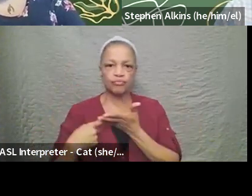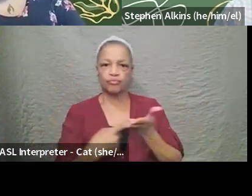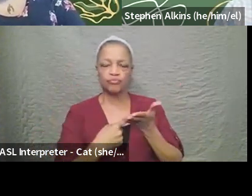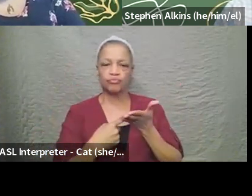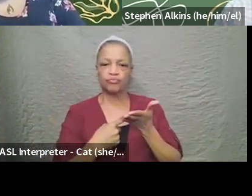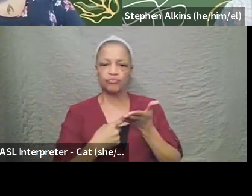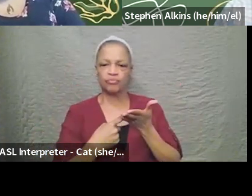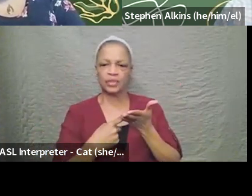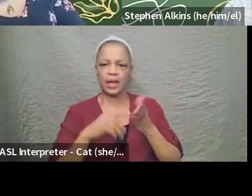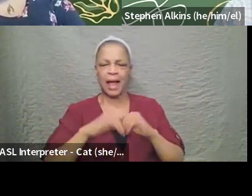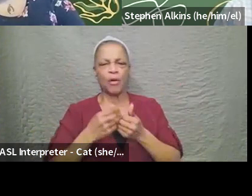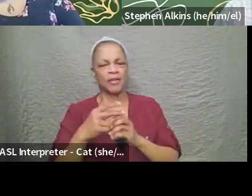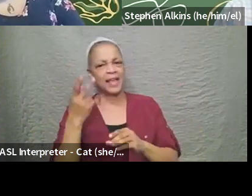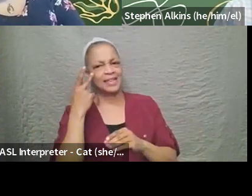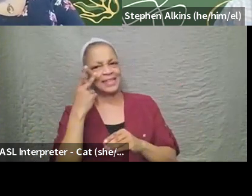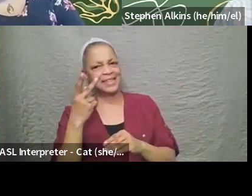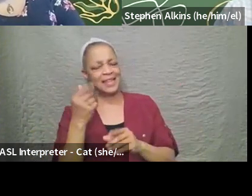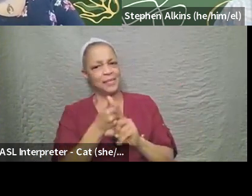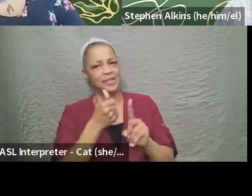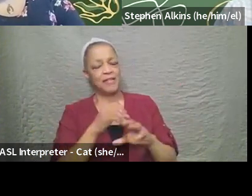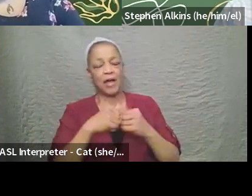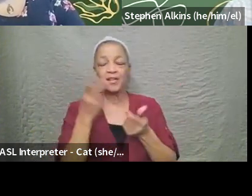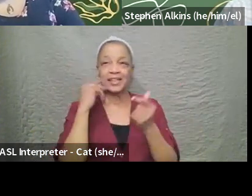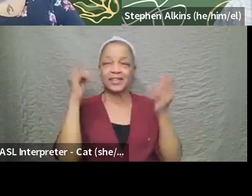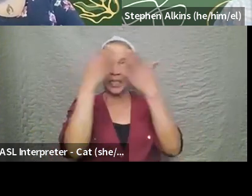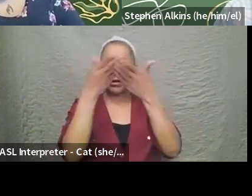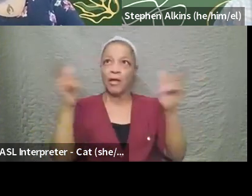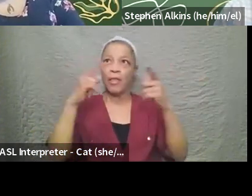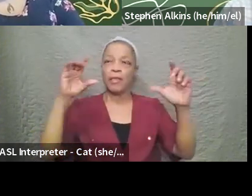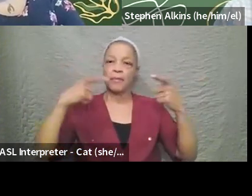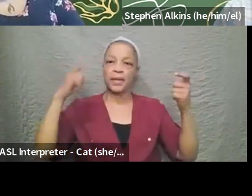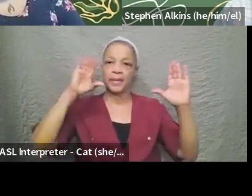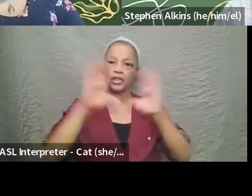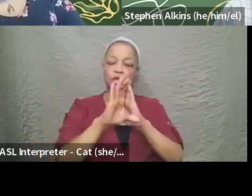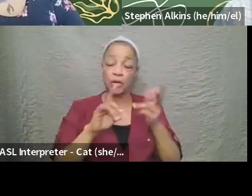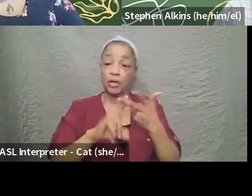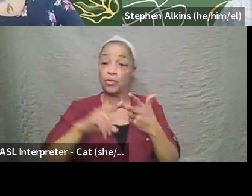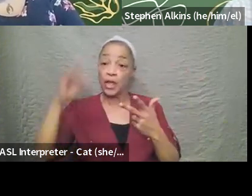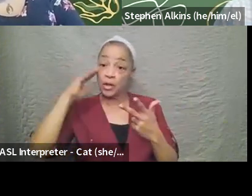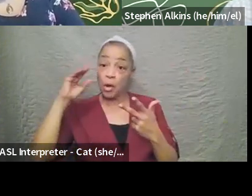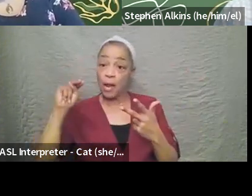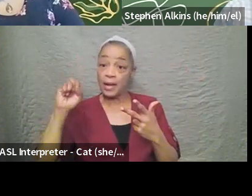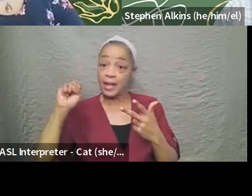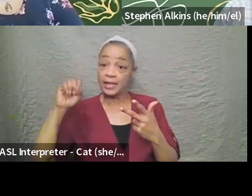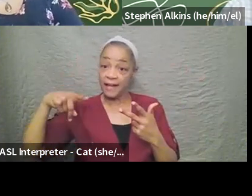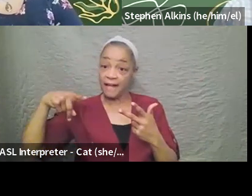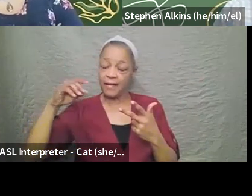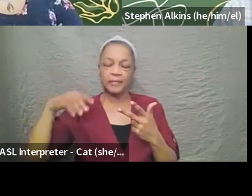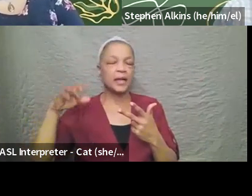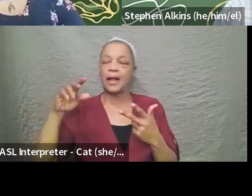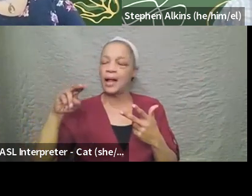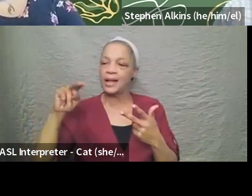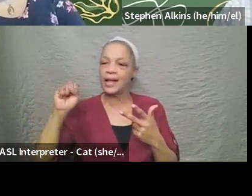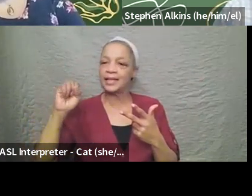how do they see themselves? How do they see the larger picture? Do they know NSF? What is their role? Is their role just to